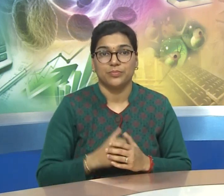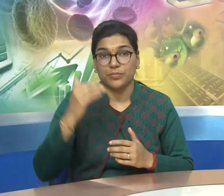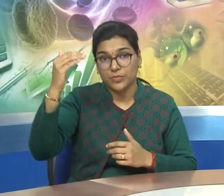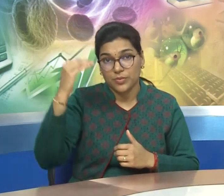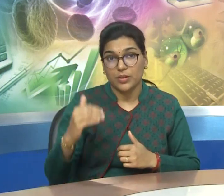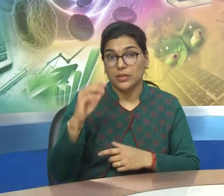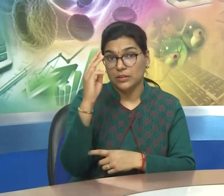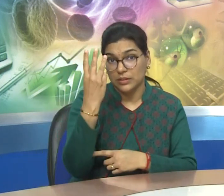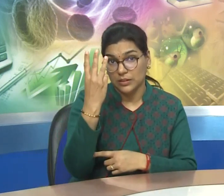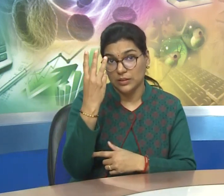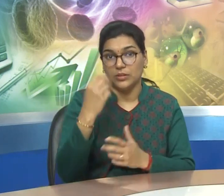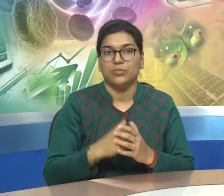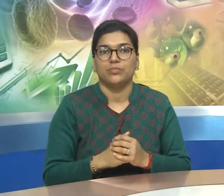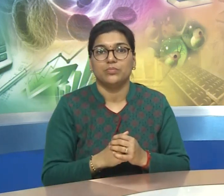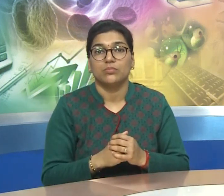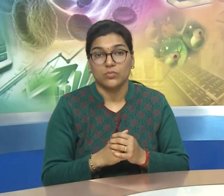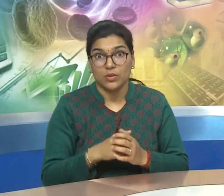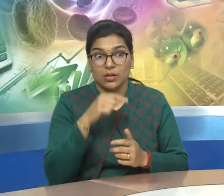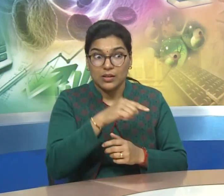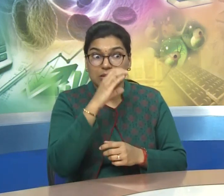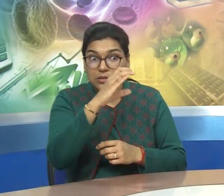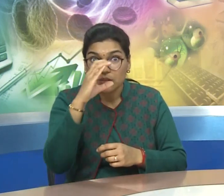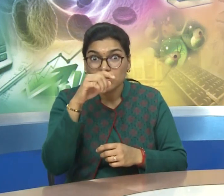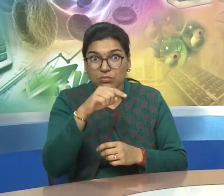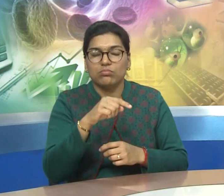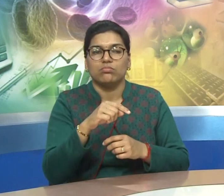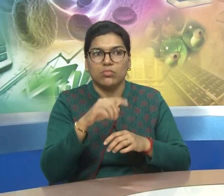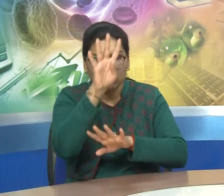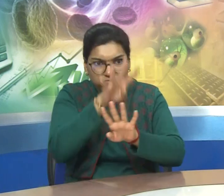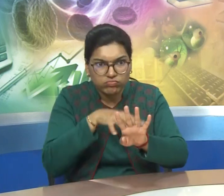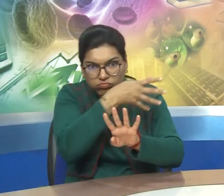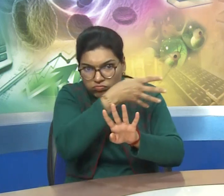Point 3. The schedule of CC